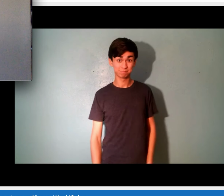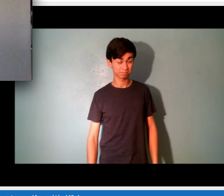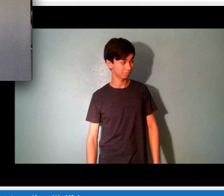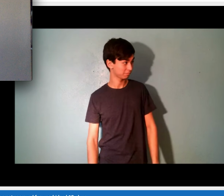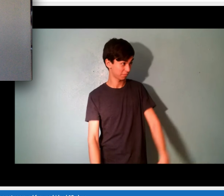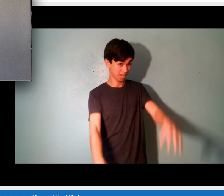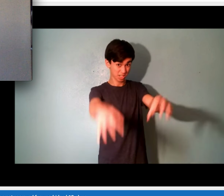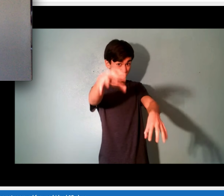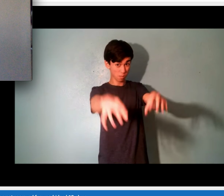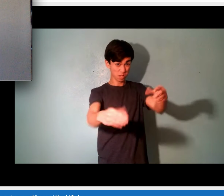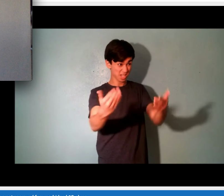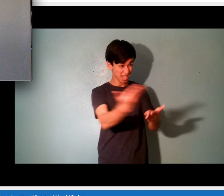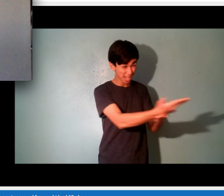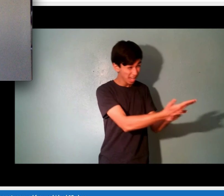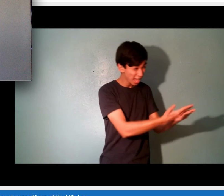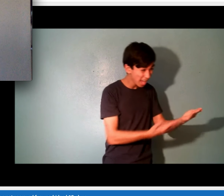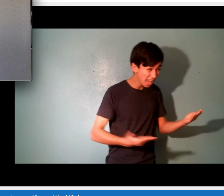So he's representing it great.